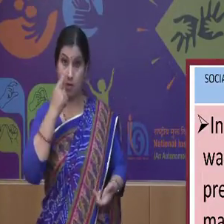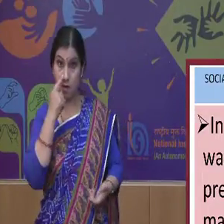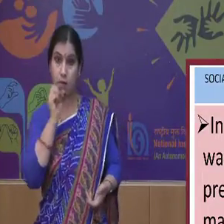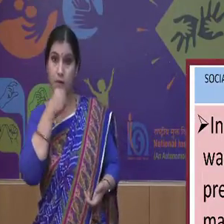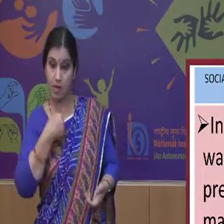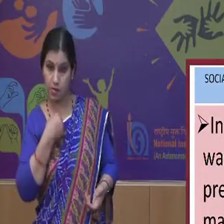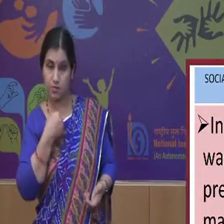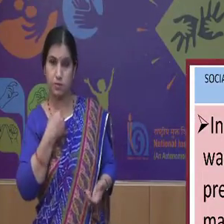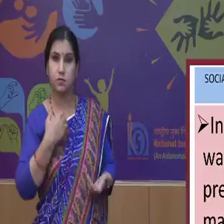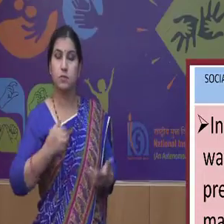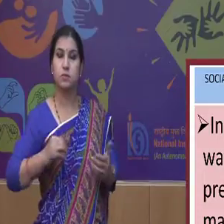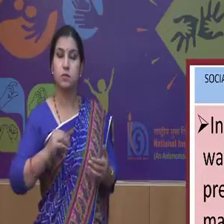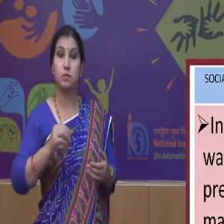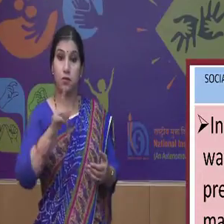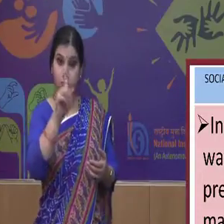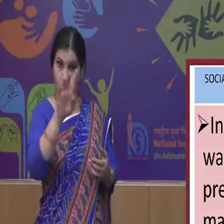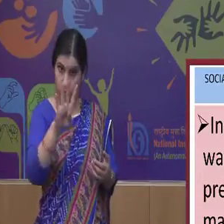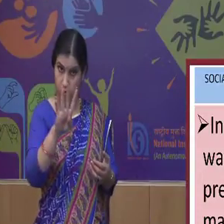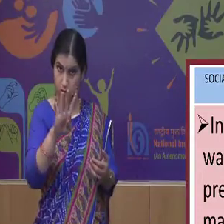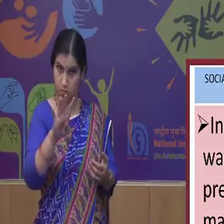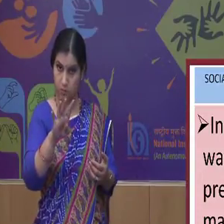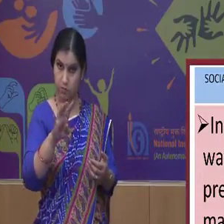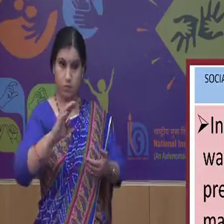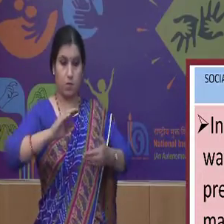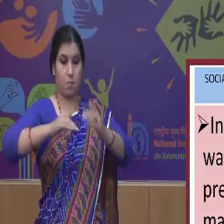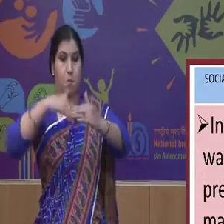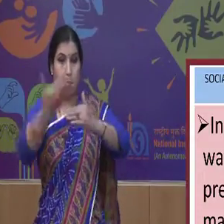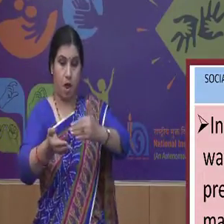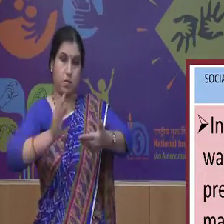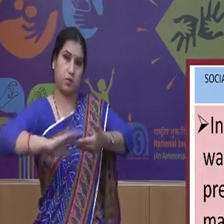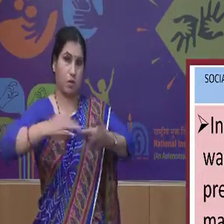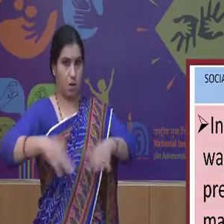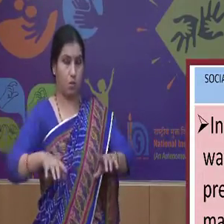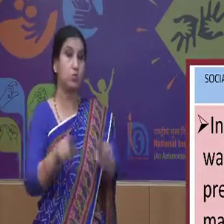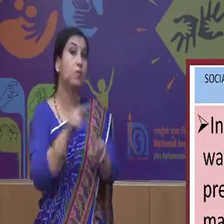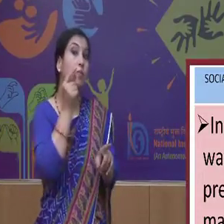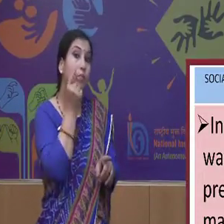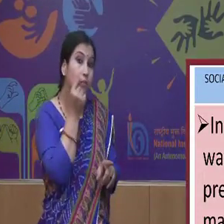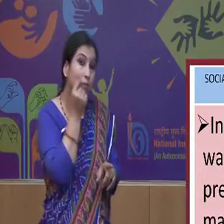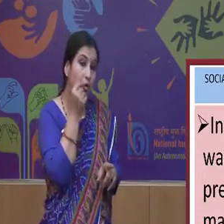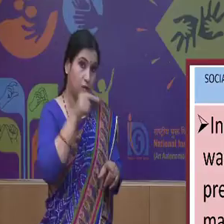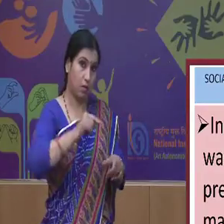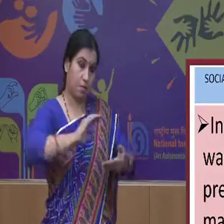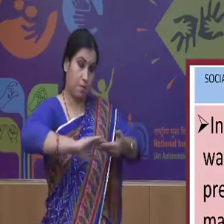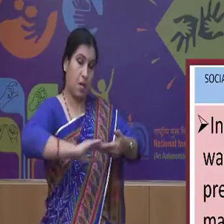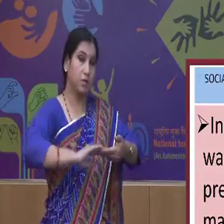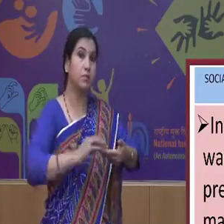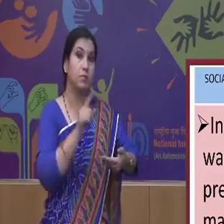was 14 years and for boys it was fixed at